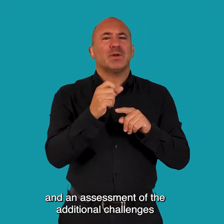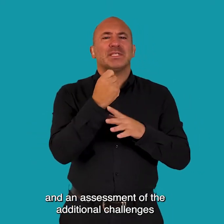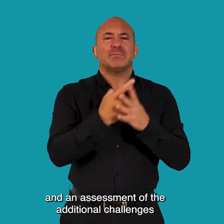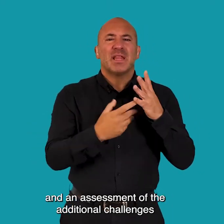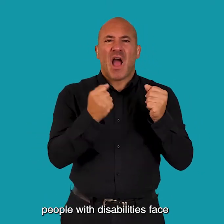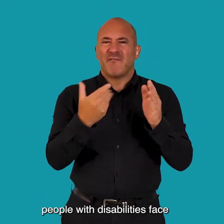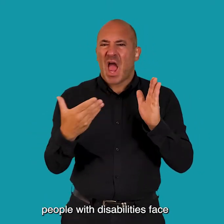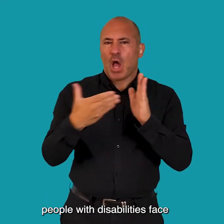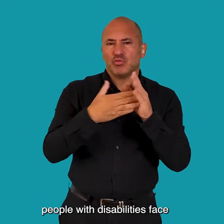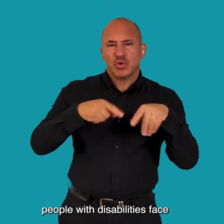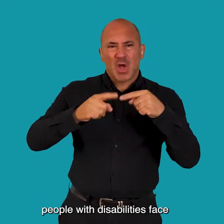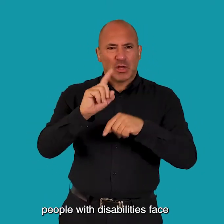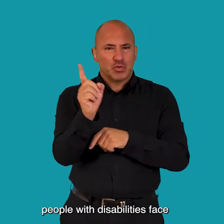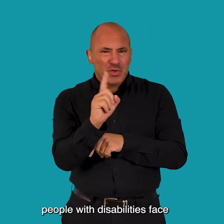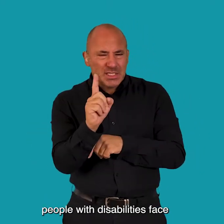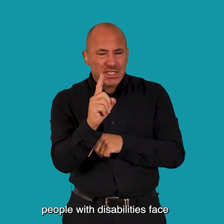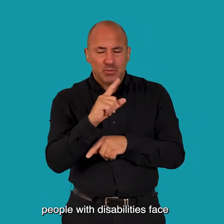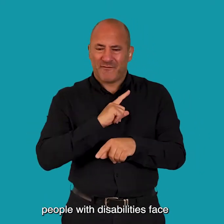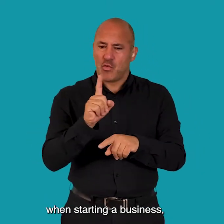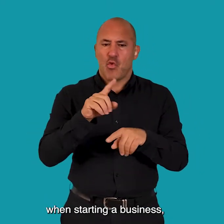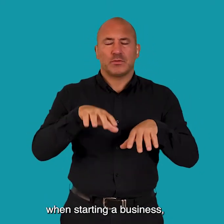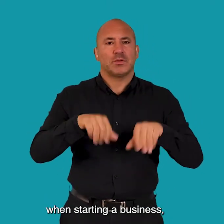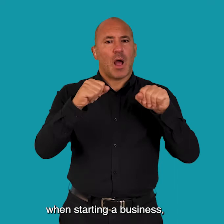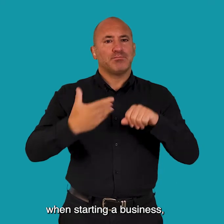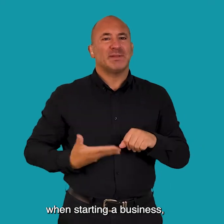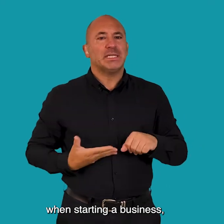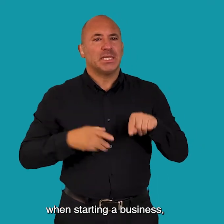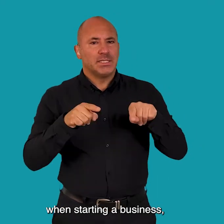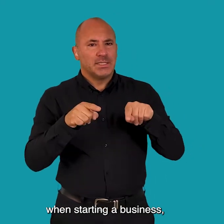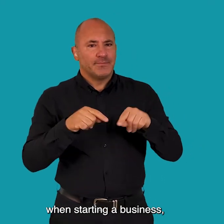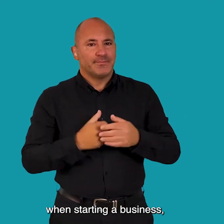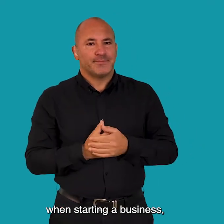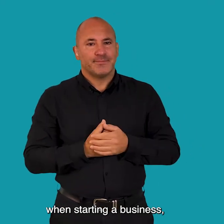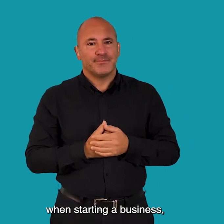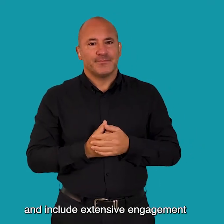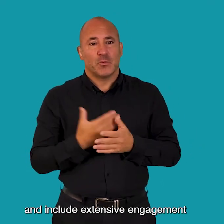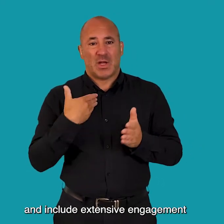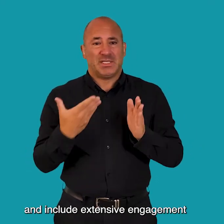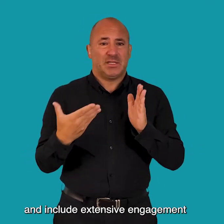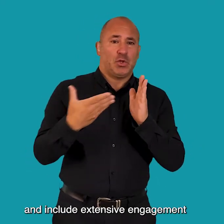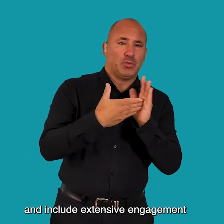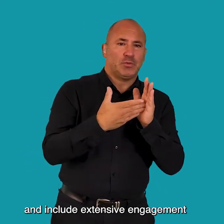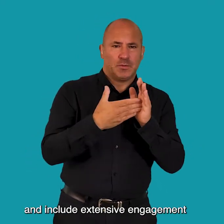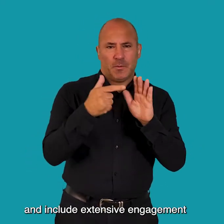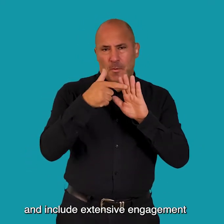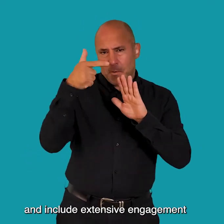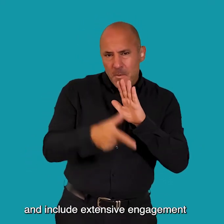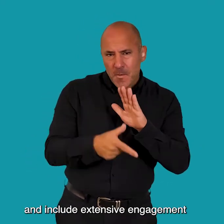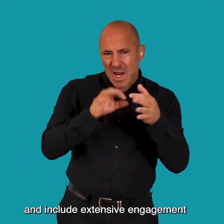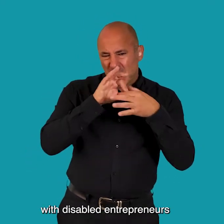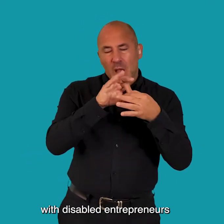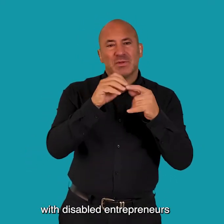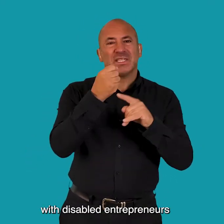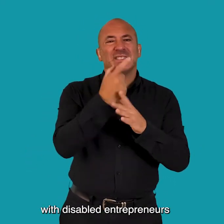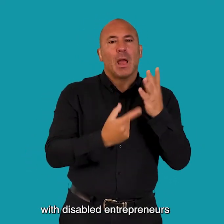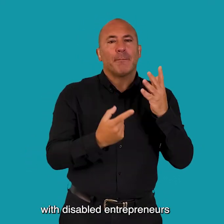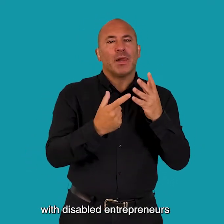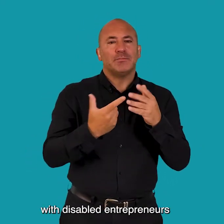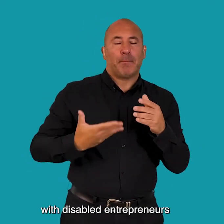challenges people with disabilities face when starting a business, and include extensive engagement with disabled entrepreneurs